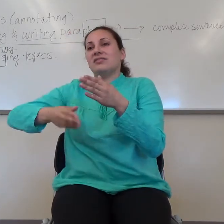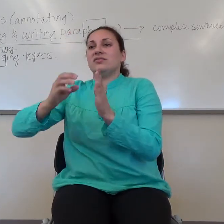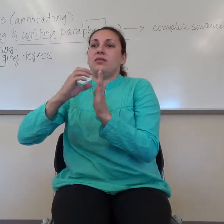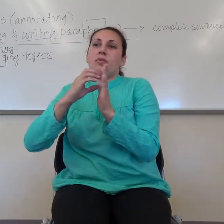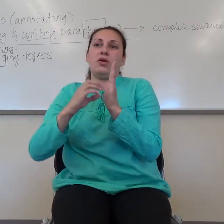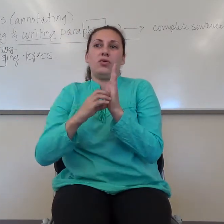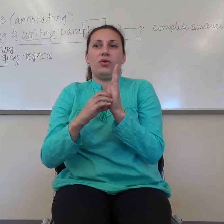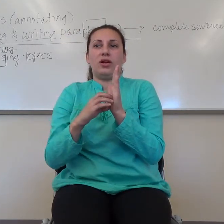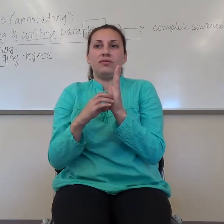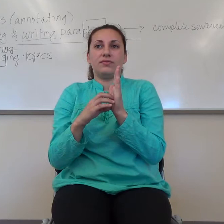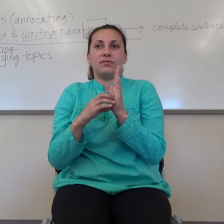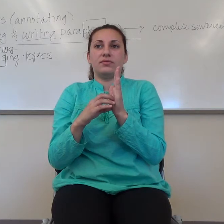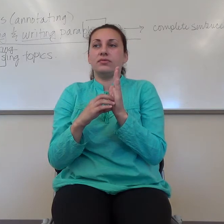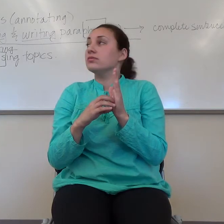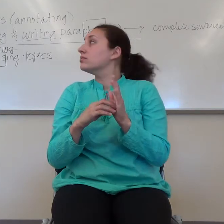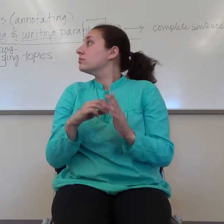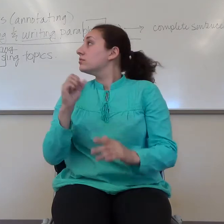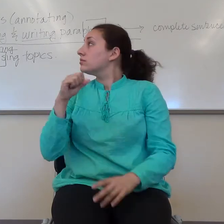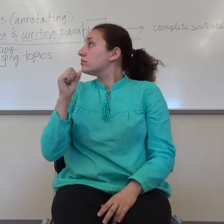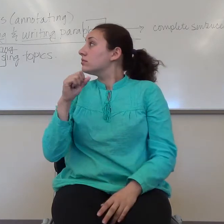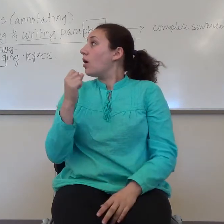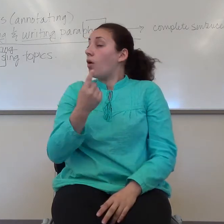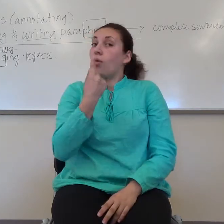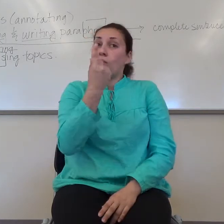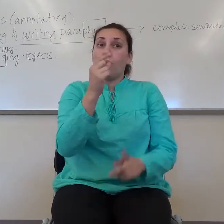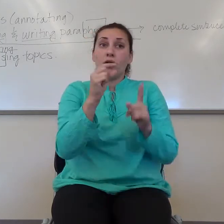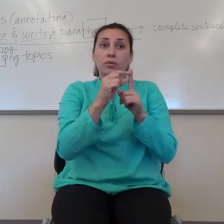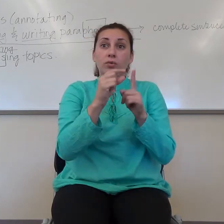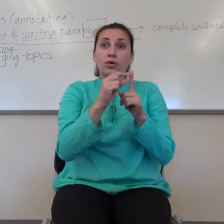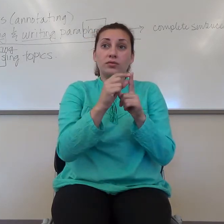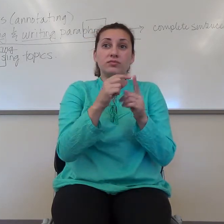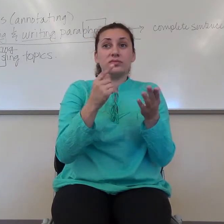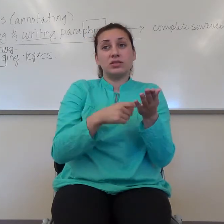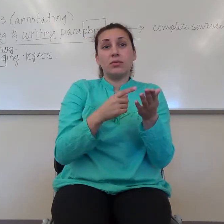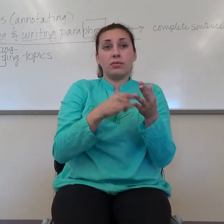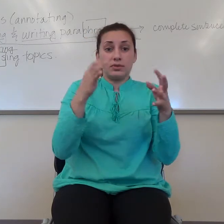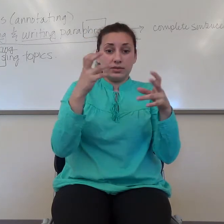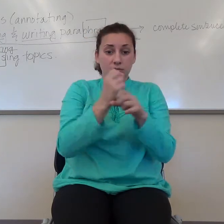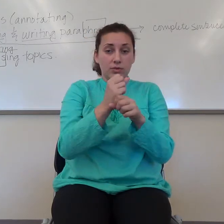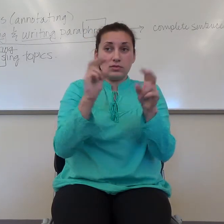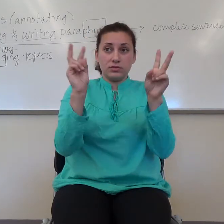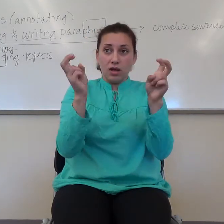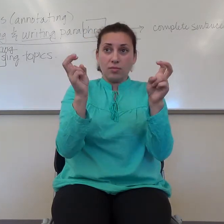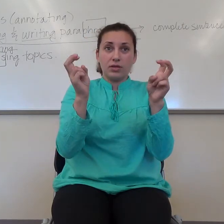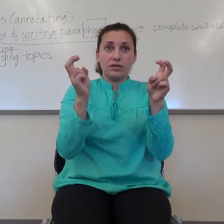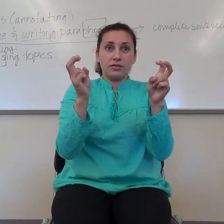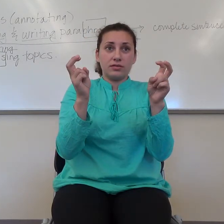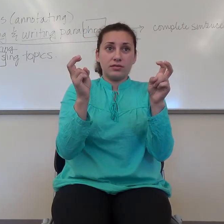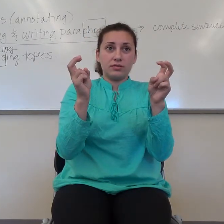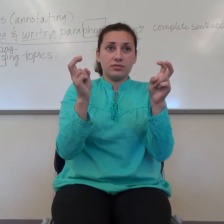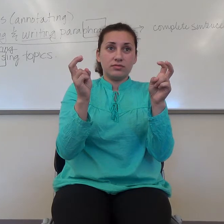Although one word can sometimes sum up the topic, you'll often need a couple of words or